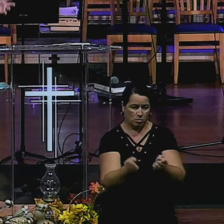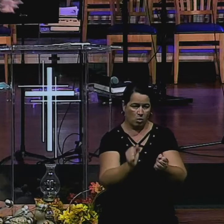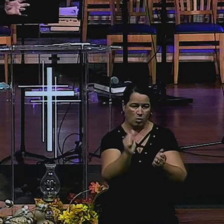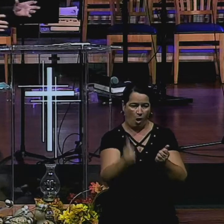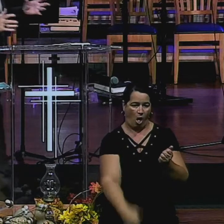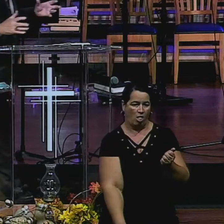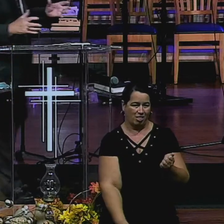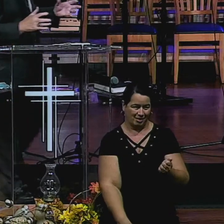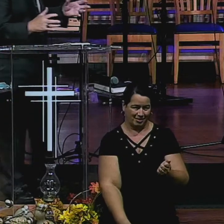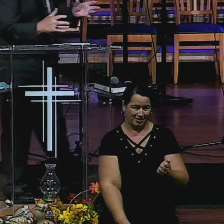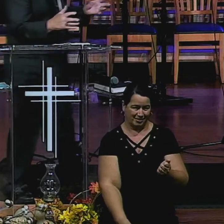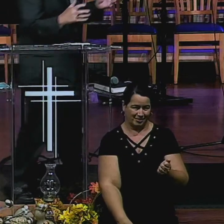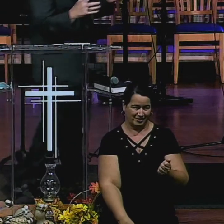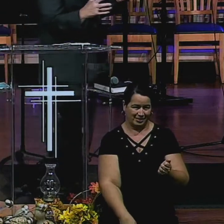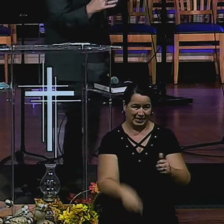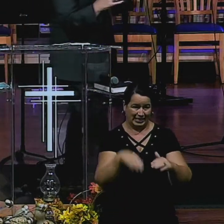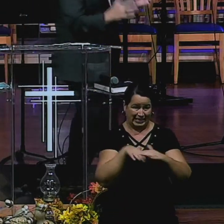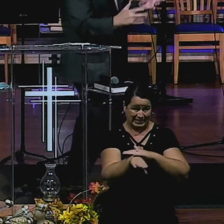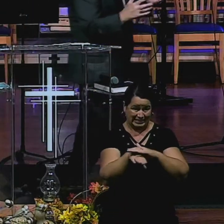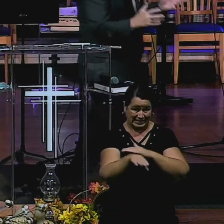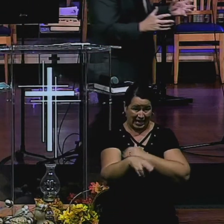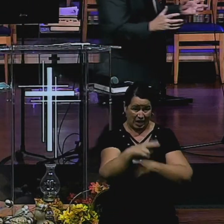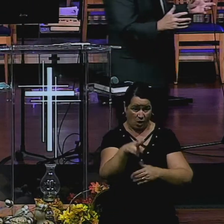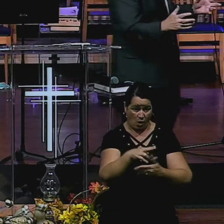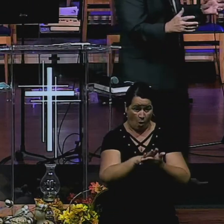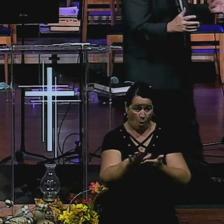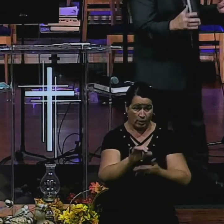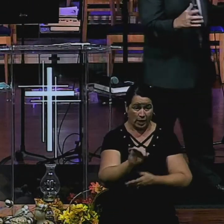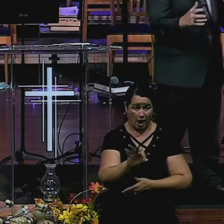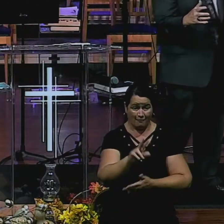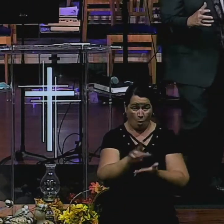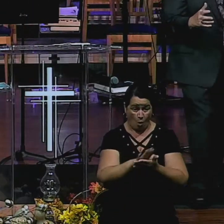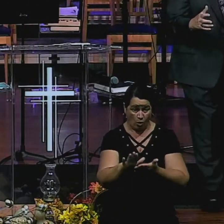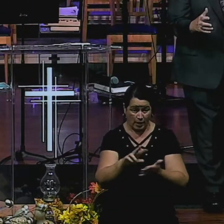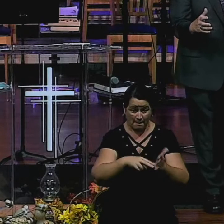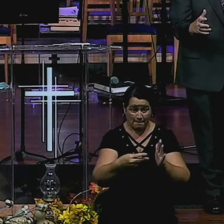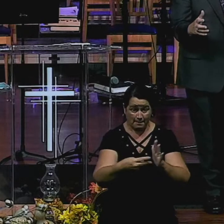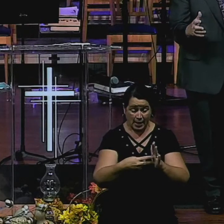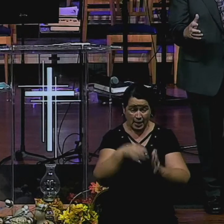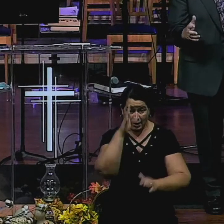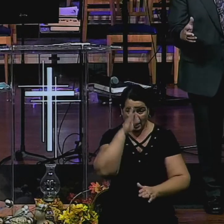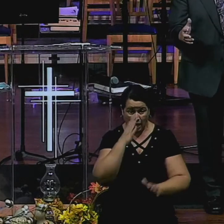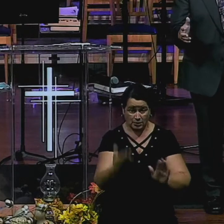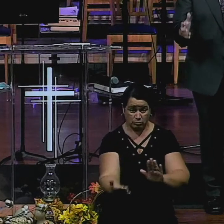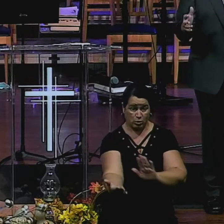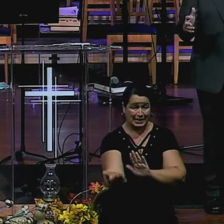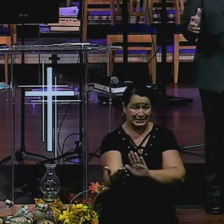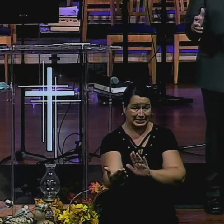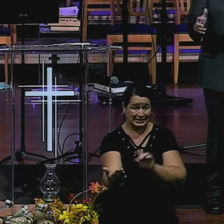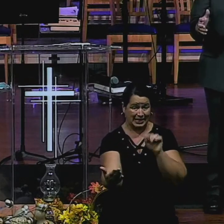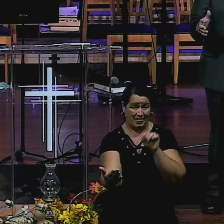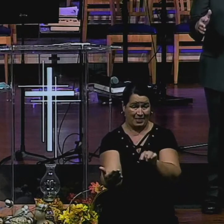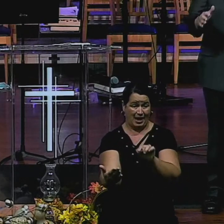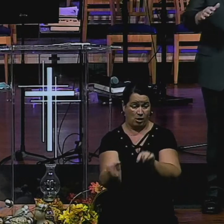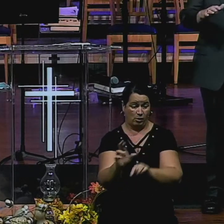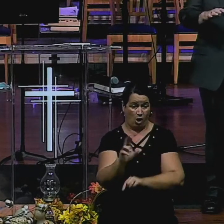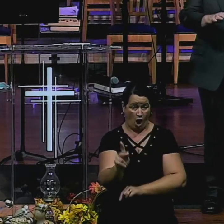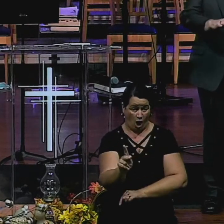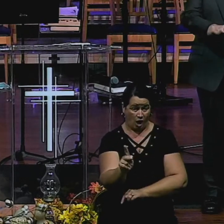Holies. What did the Holy of Holies represent? The very presence of God. And what would happen in the Ark of the Covenant? Here's what would happen in the